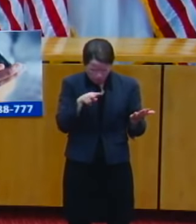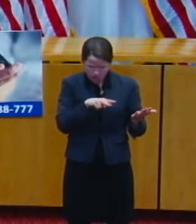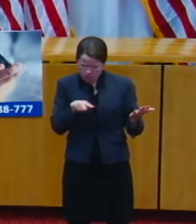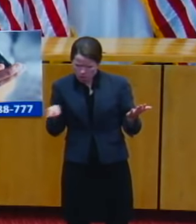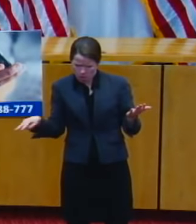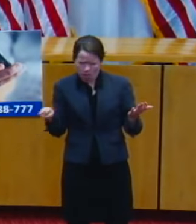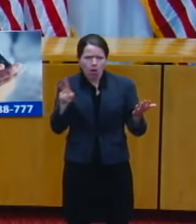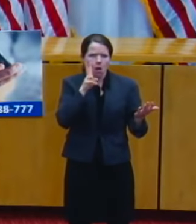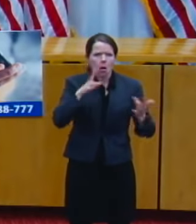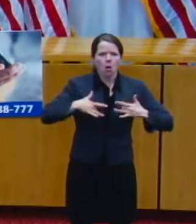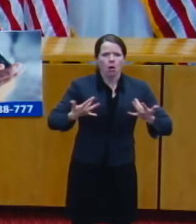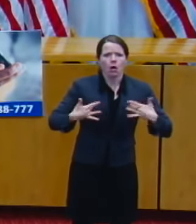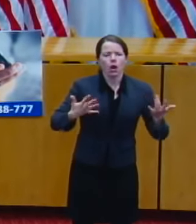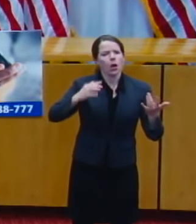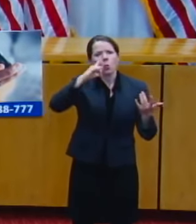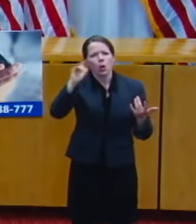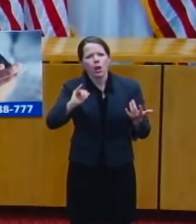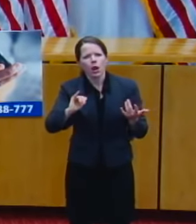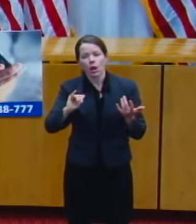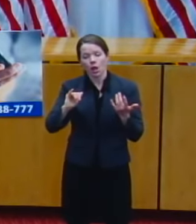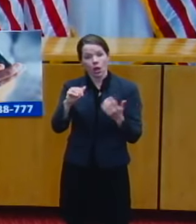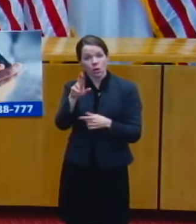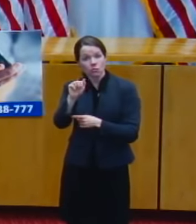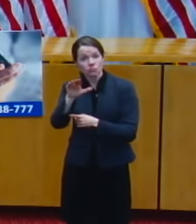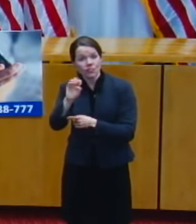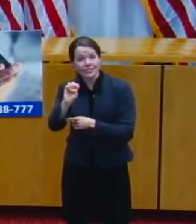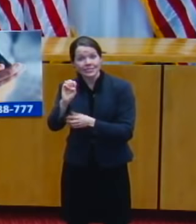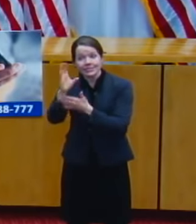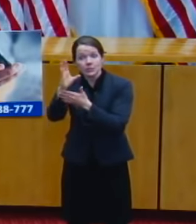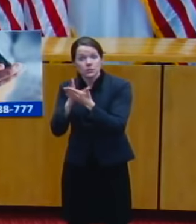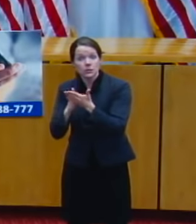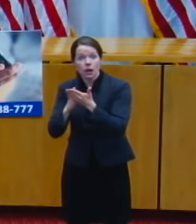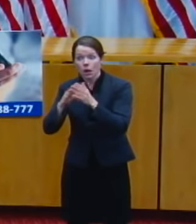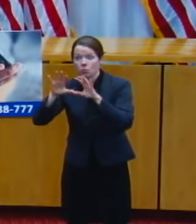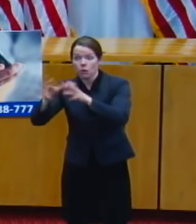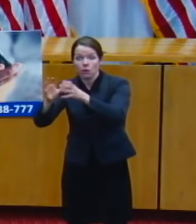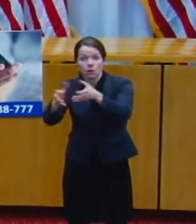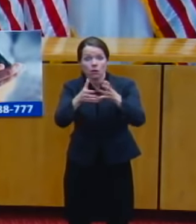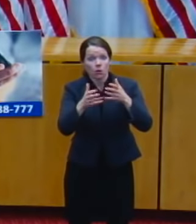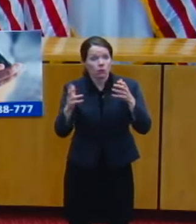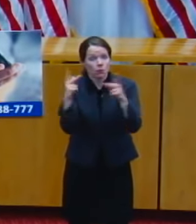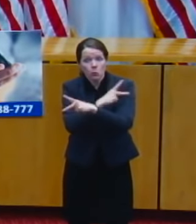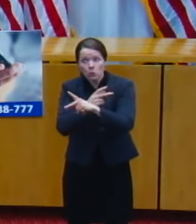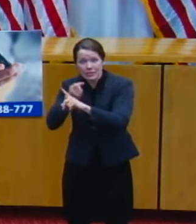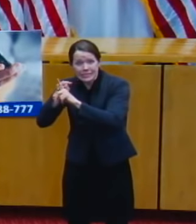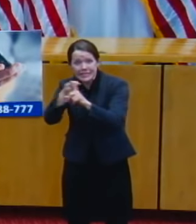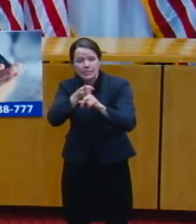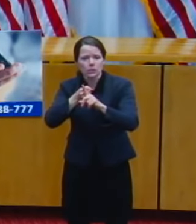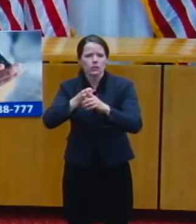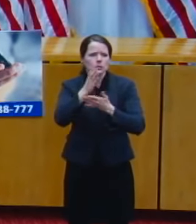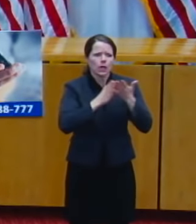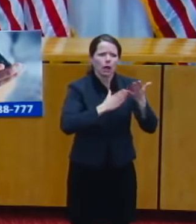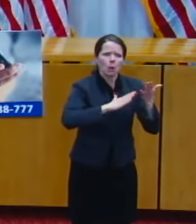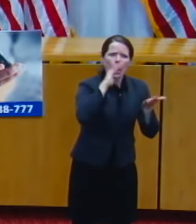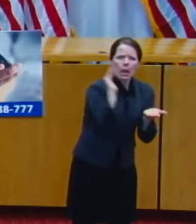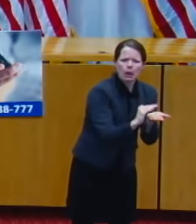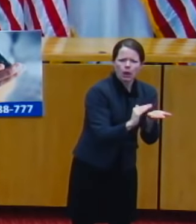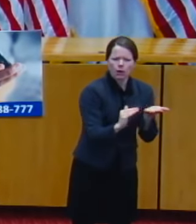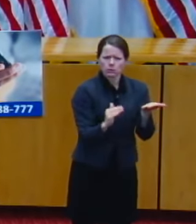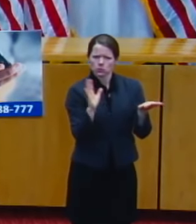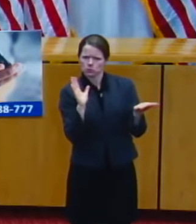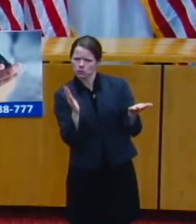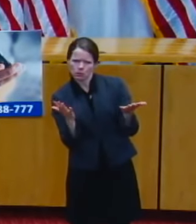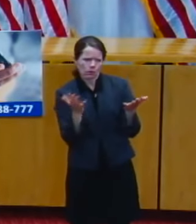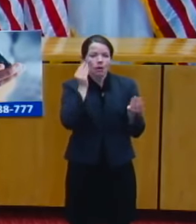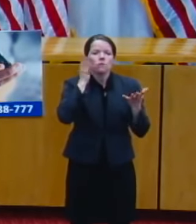and ethnicity, but a few caveats. The data is will be current as of April 5th, and obviously it will be subject